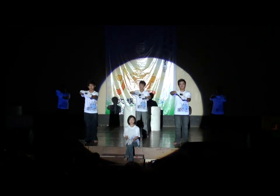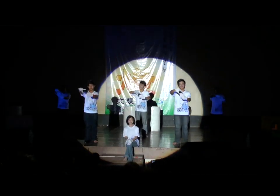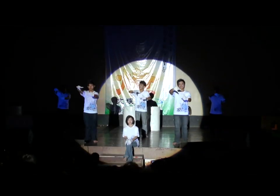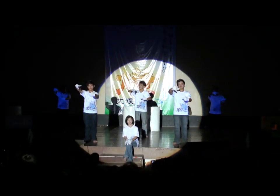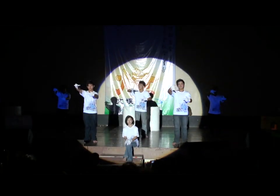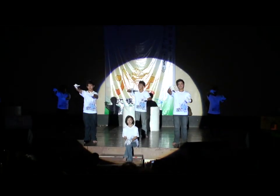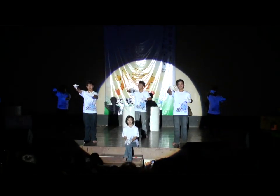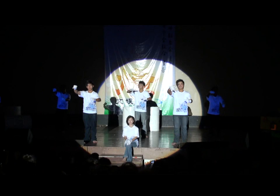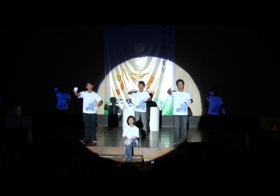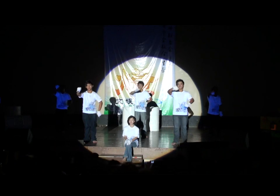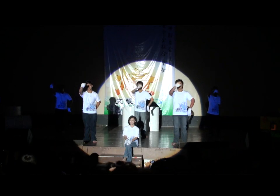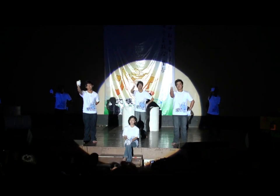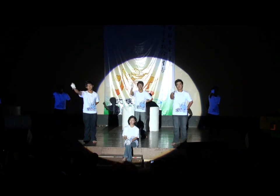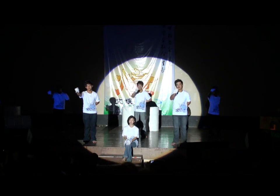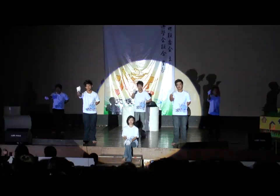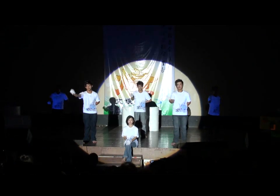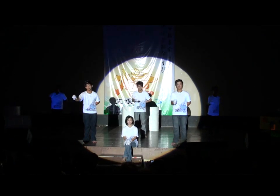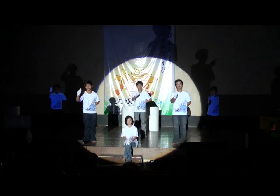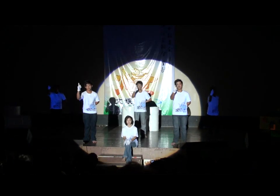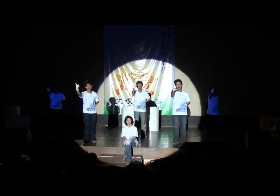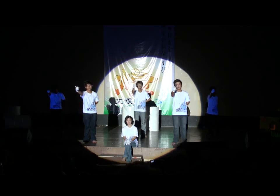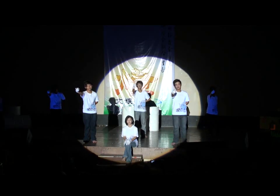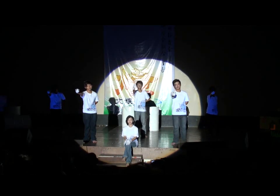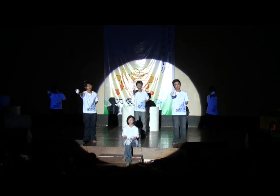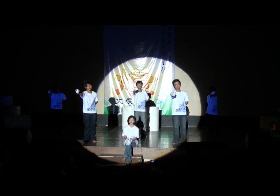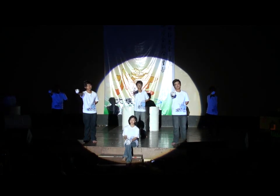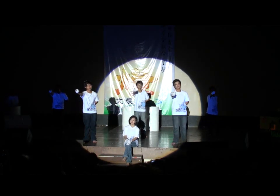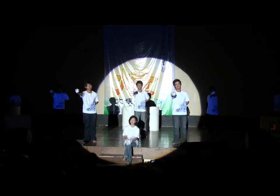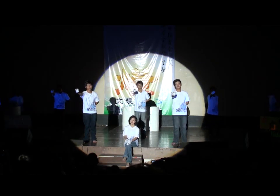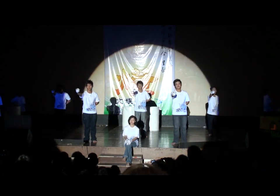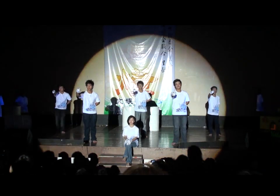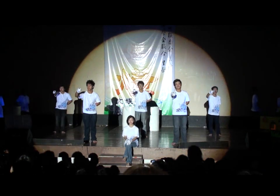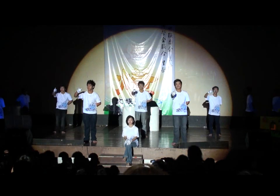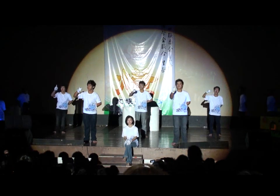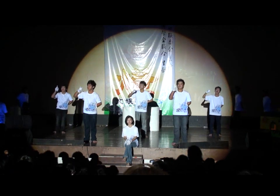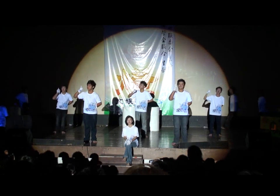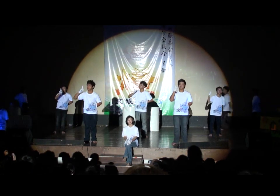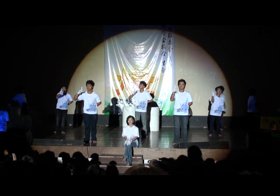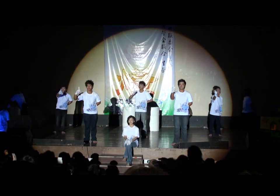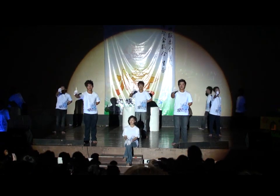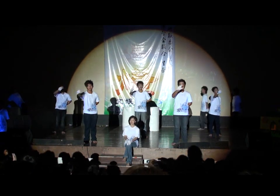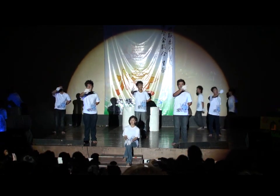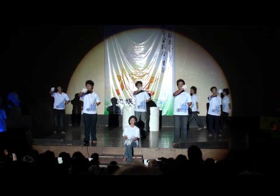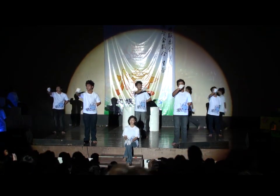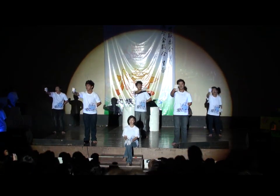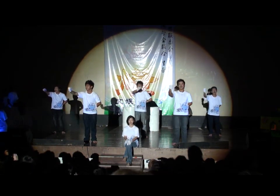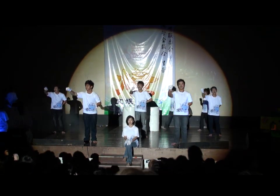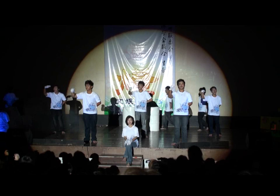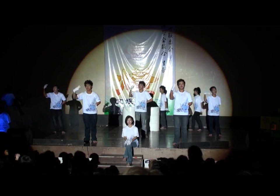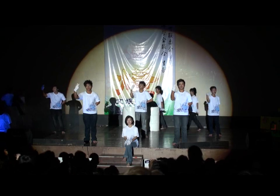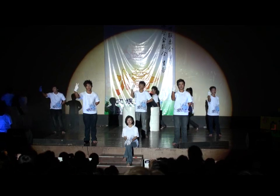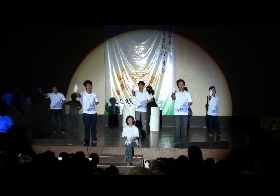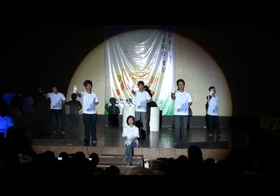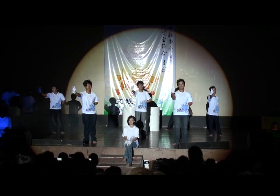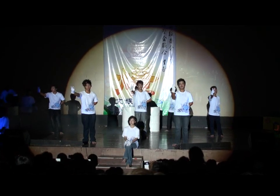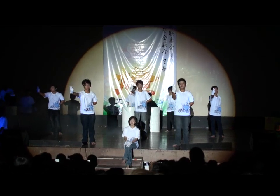letters that I wrote to you Each one a line or two